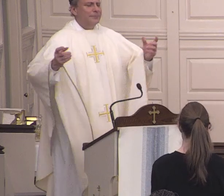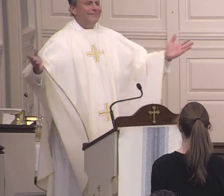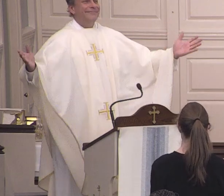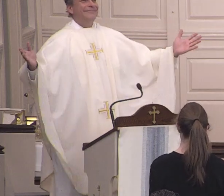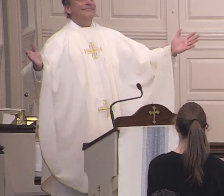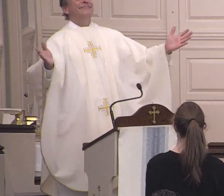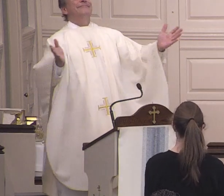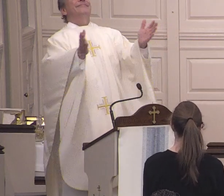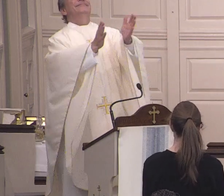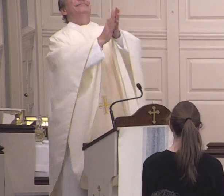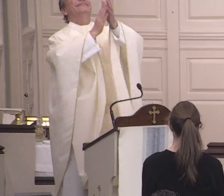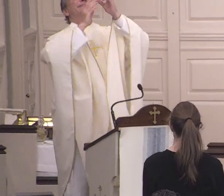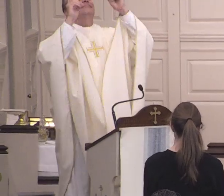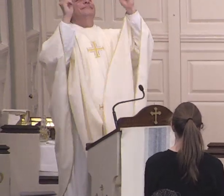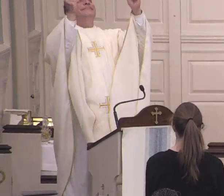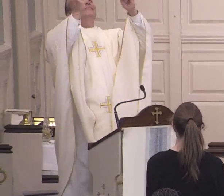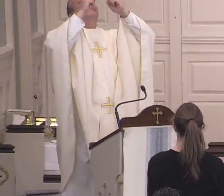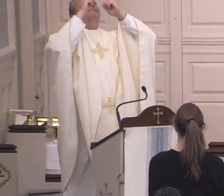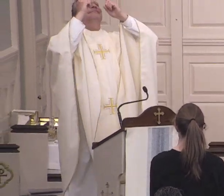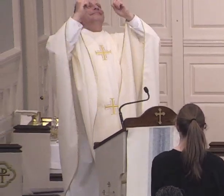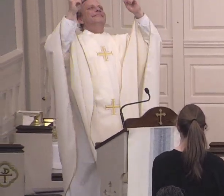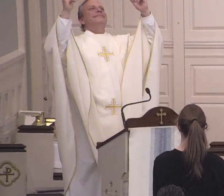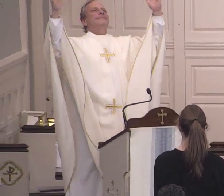Alleluia, alleluia,